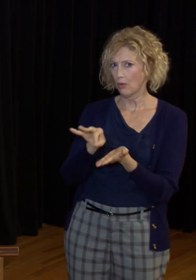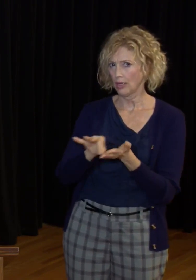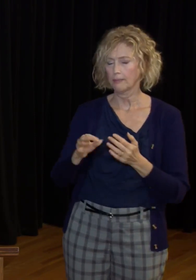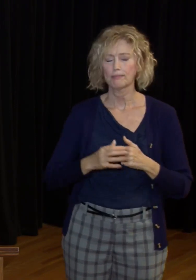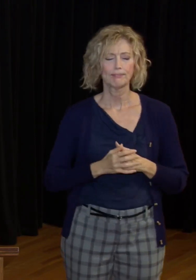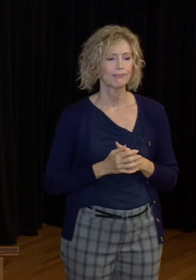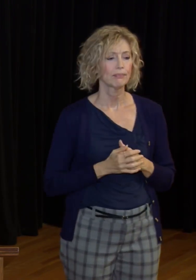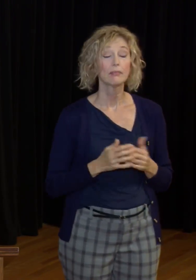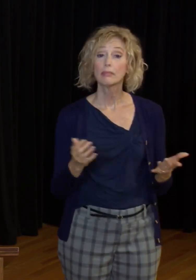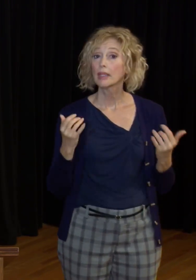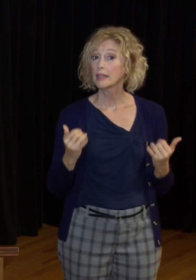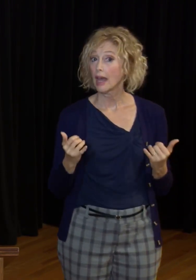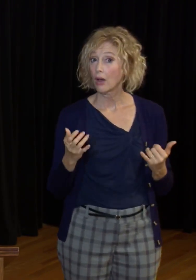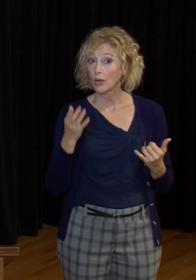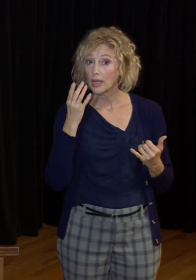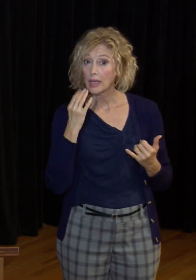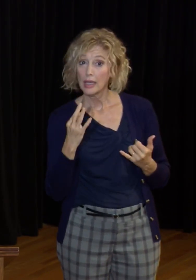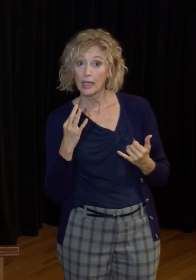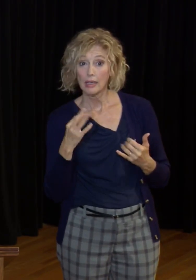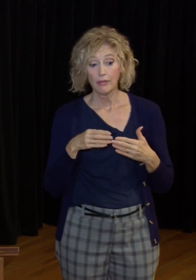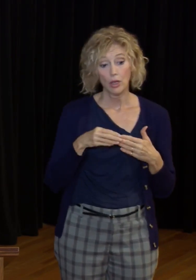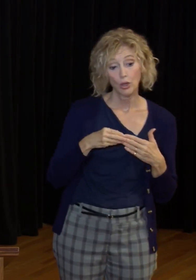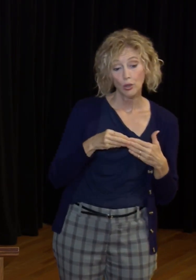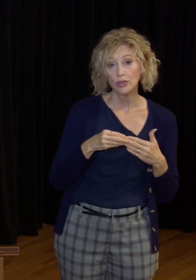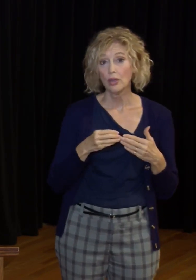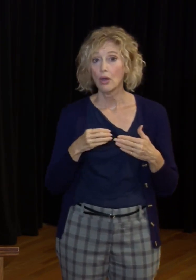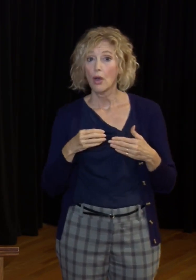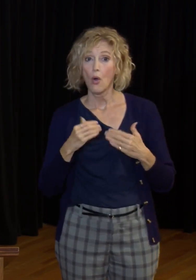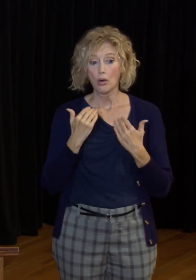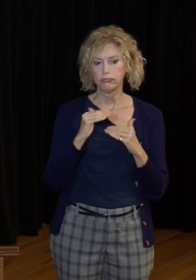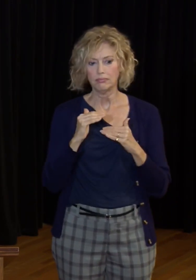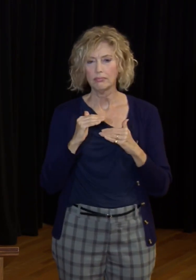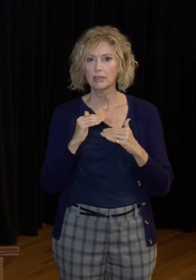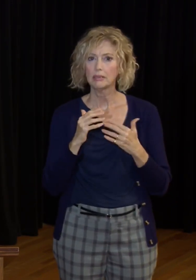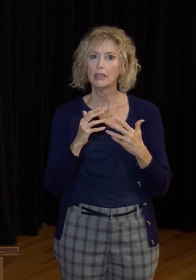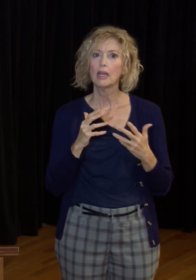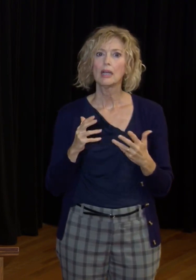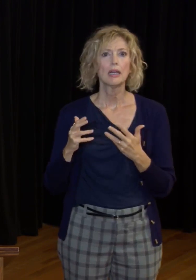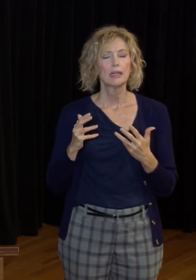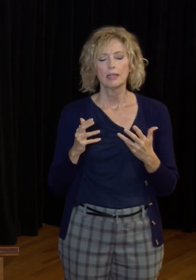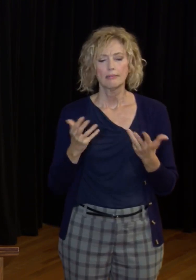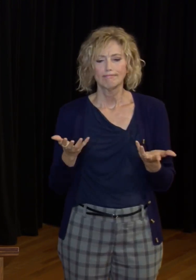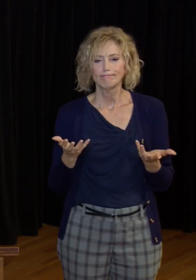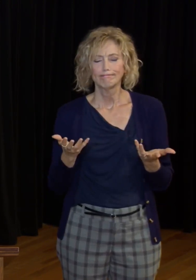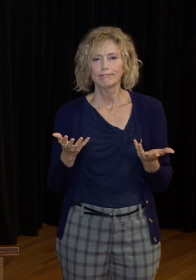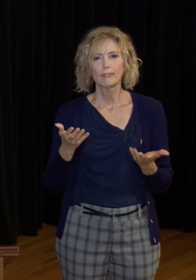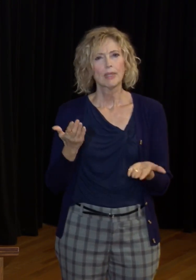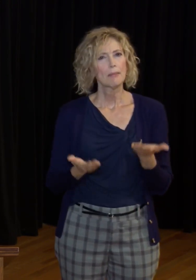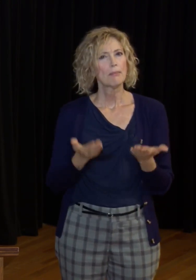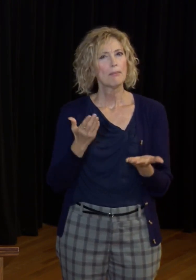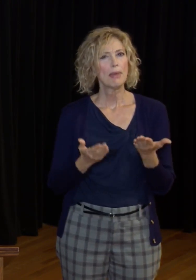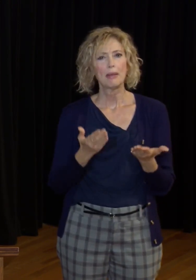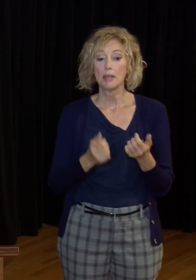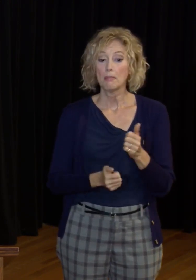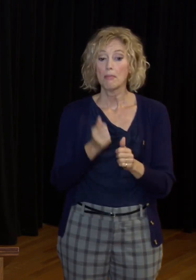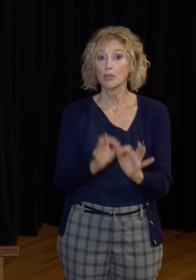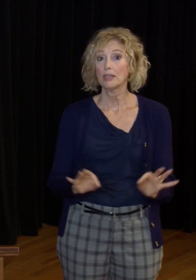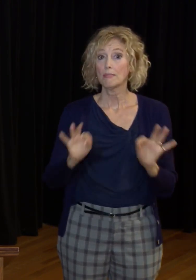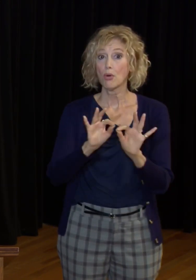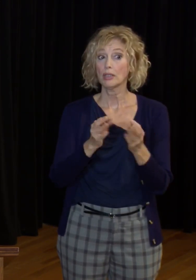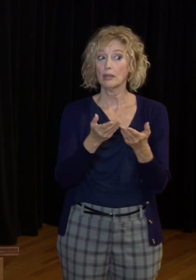a situation where whether we tighten or we loosen restrictions, it will be based on a broad set of circumstances, probably first and foremost,